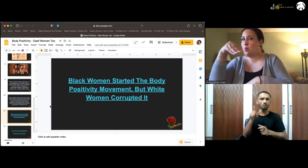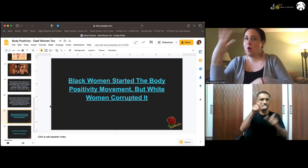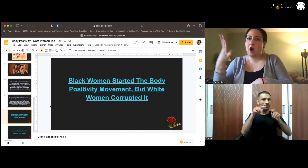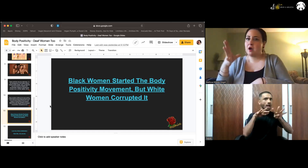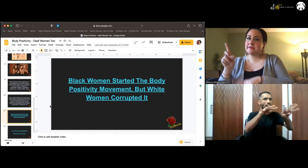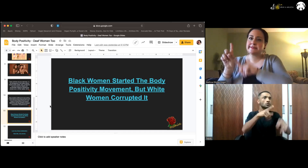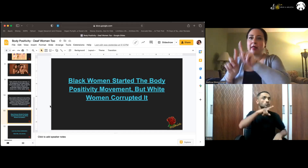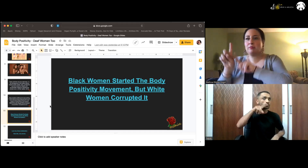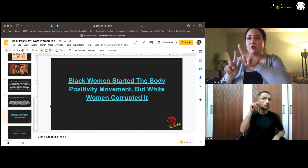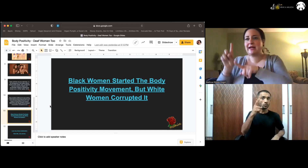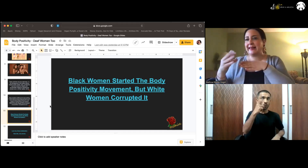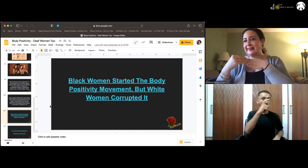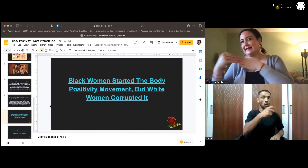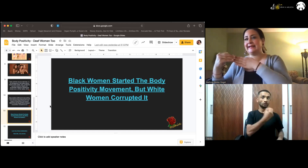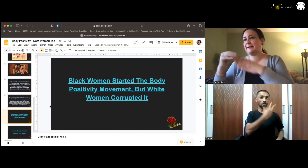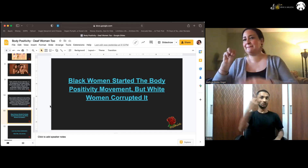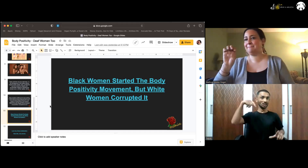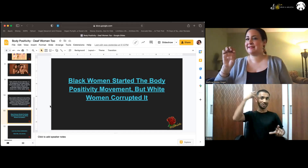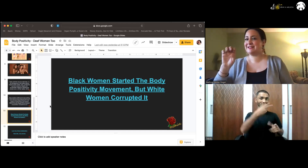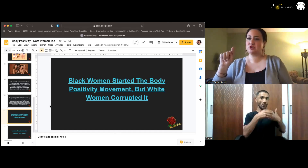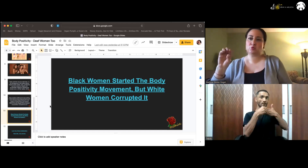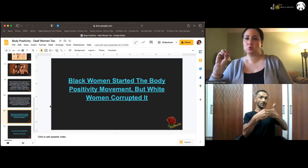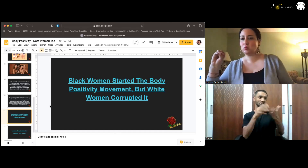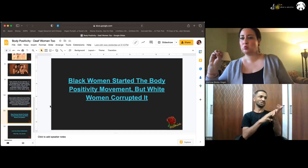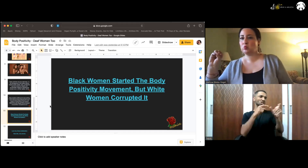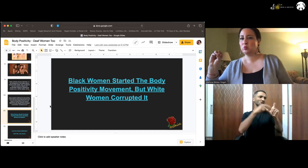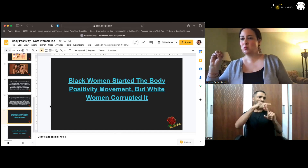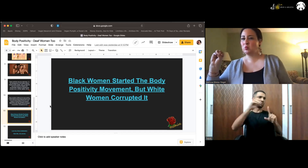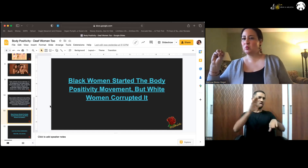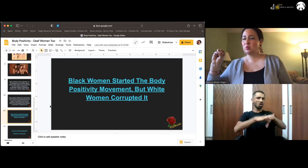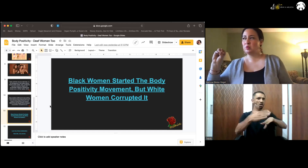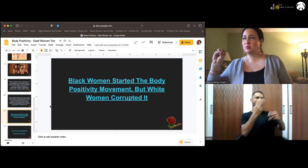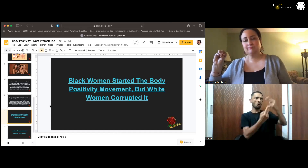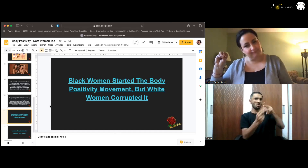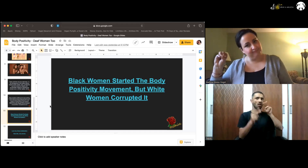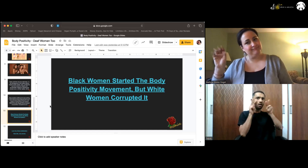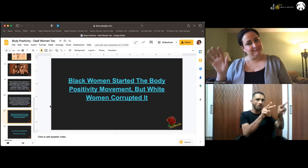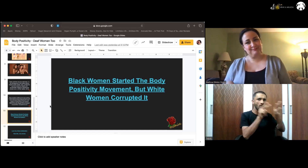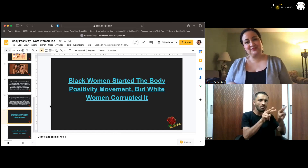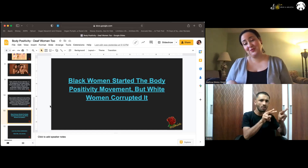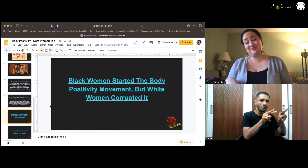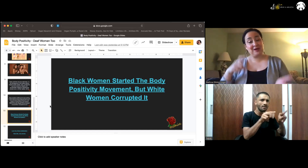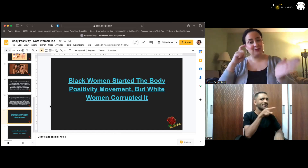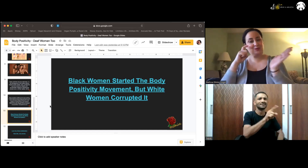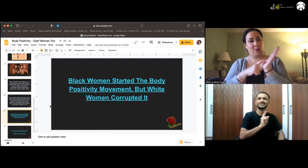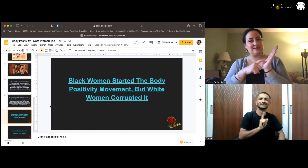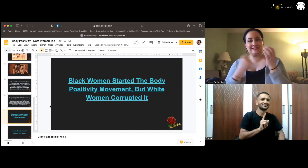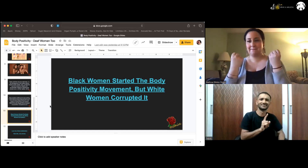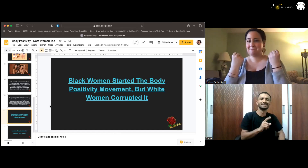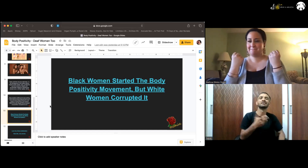but people, you know, think that it's the hashtag Me Too movement was actually started by a